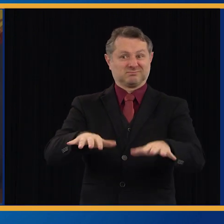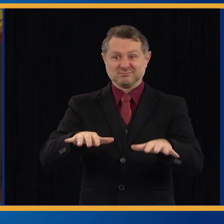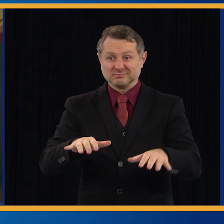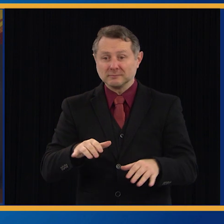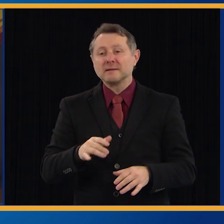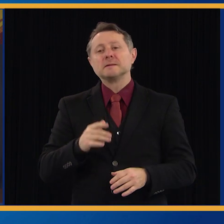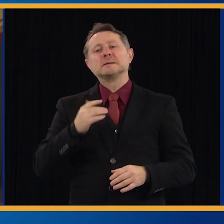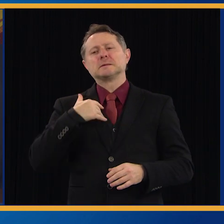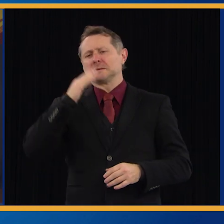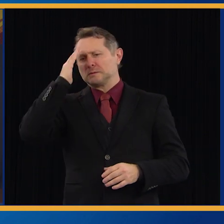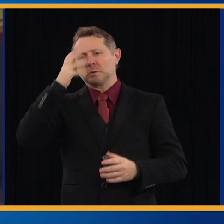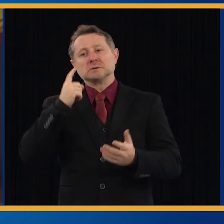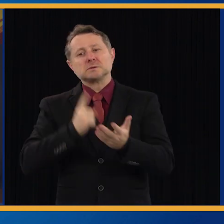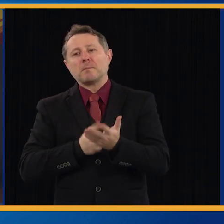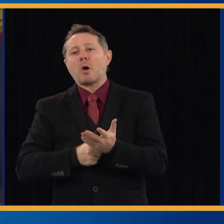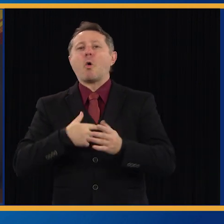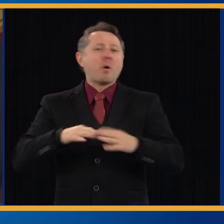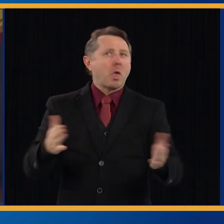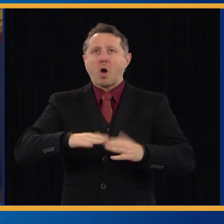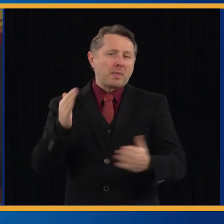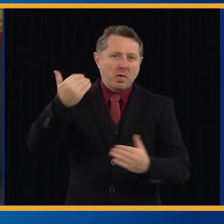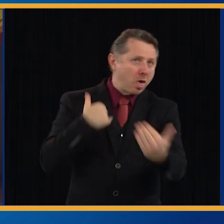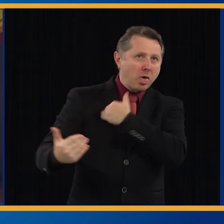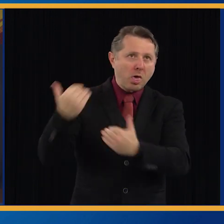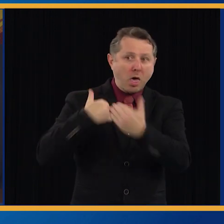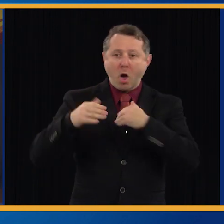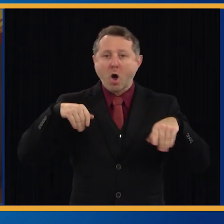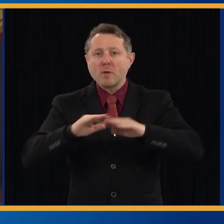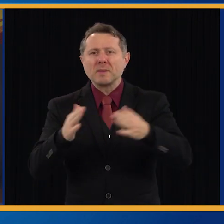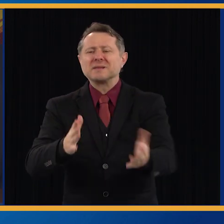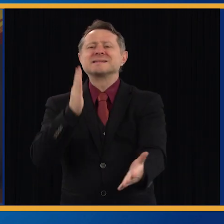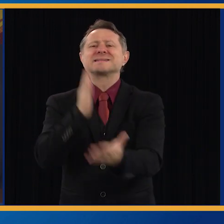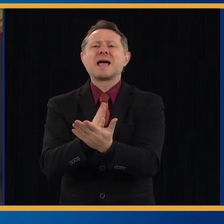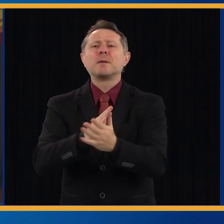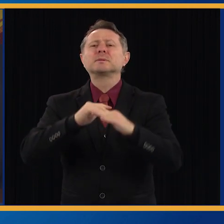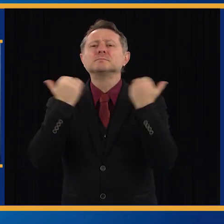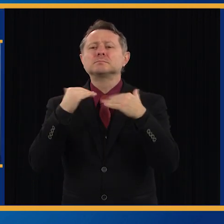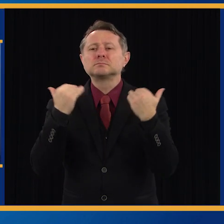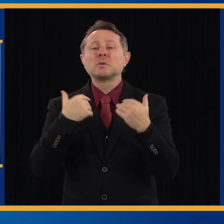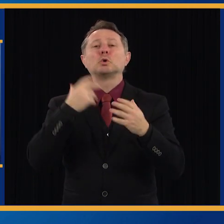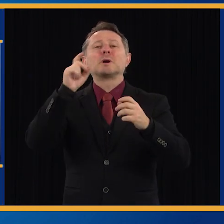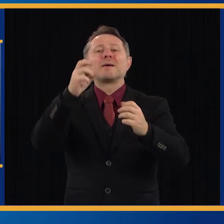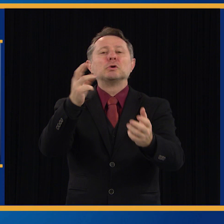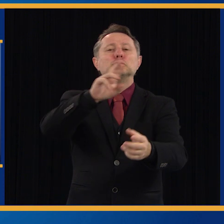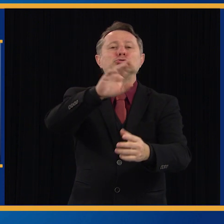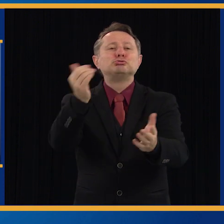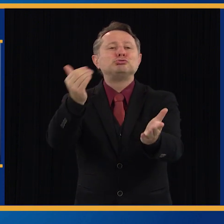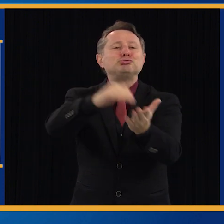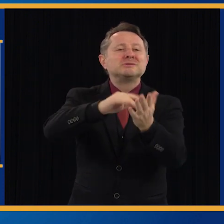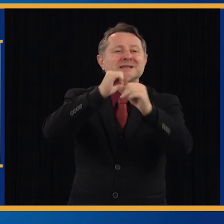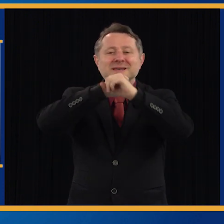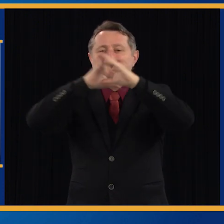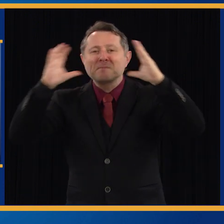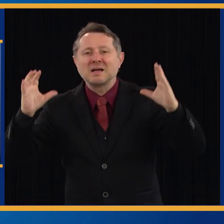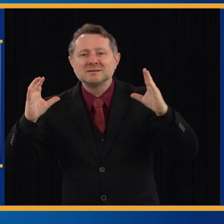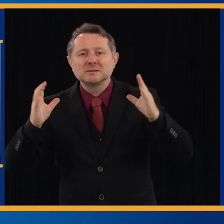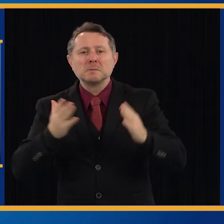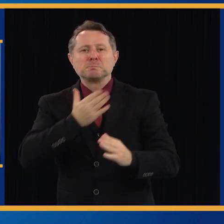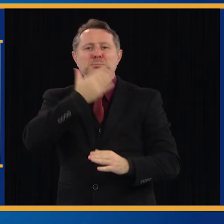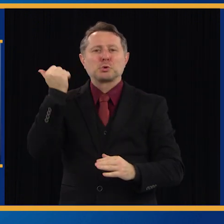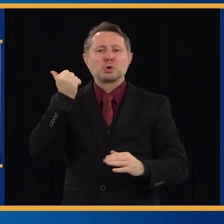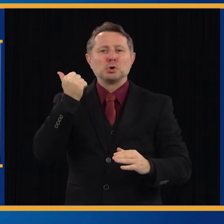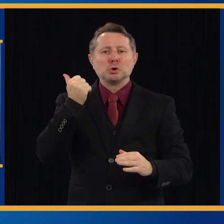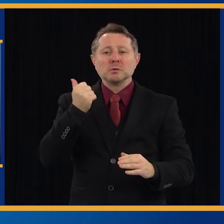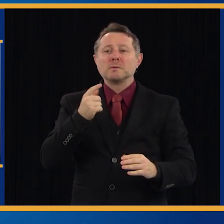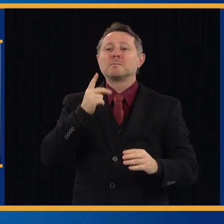reopen, but reimagine and improve and build back better? And you can ask this question on any